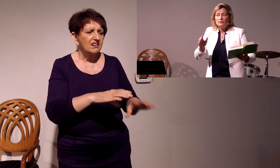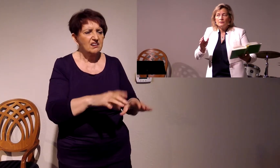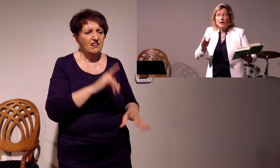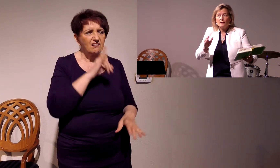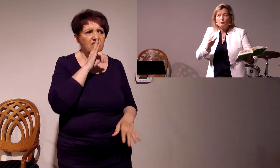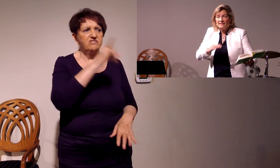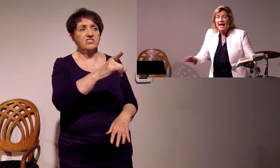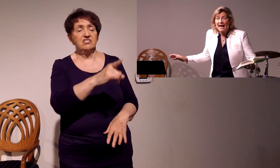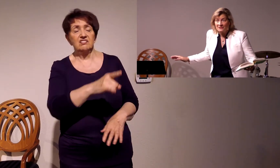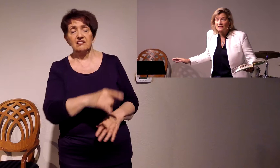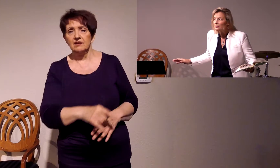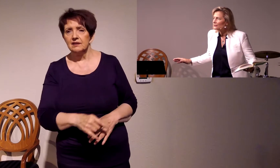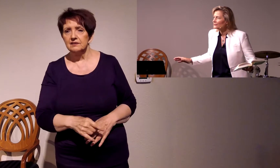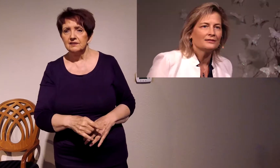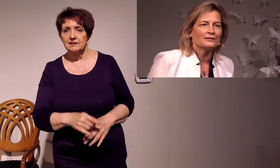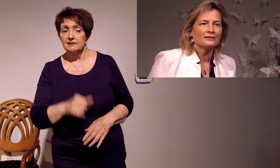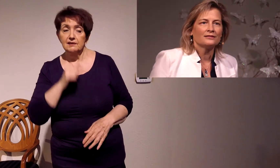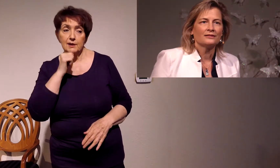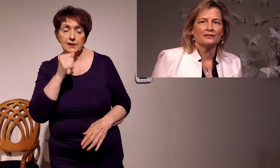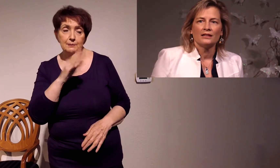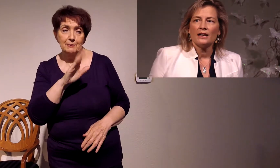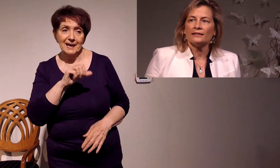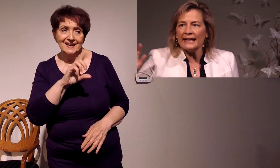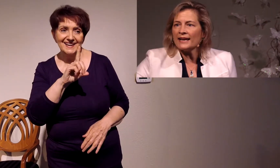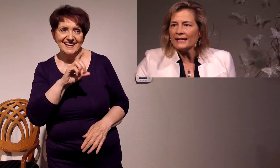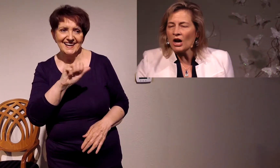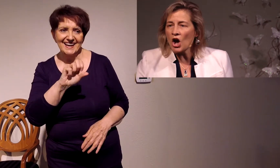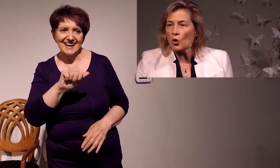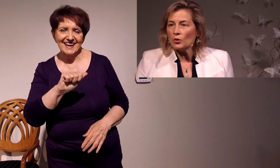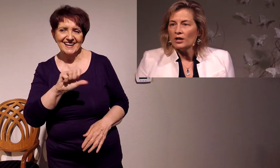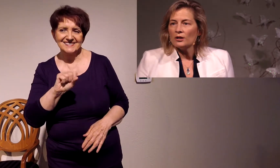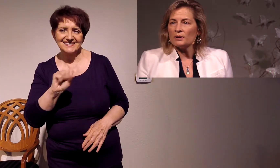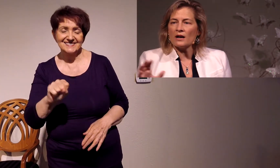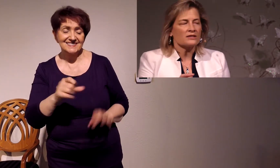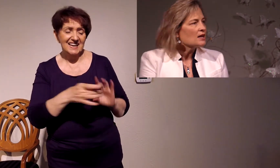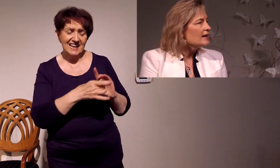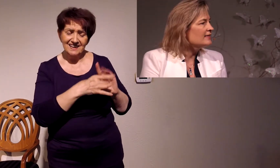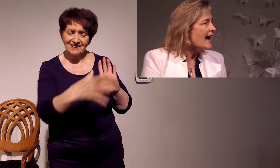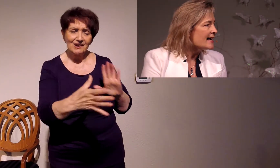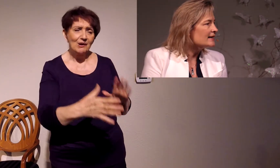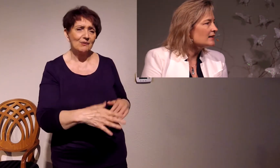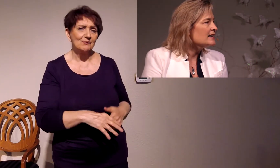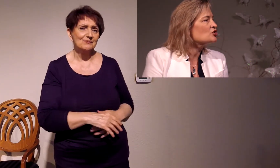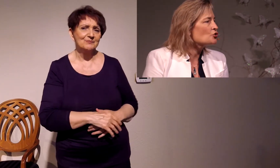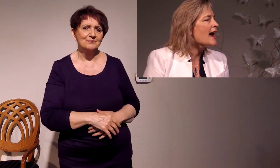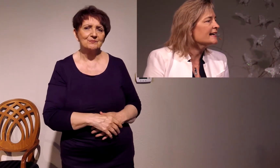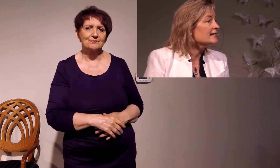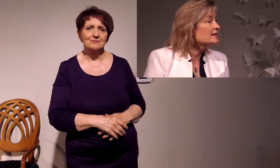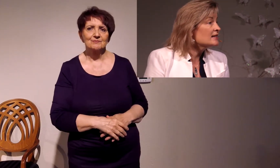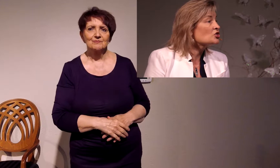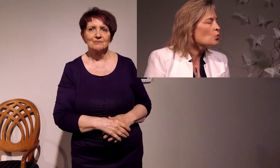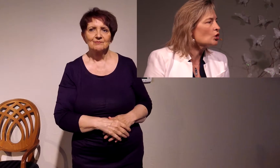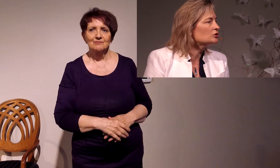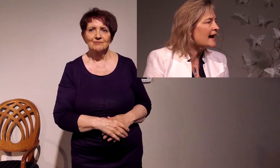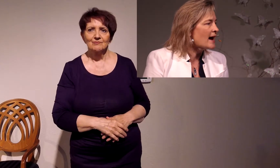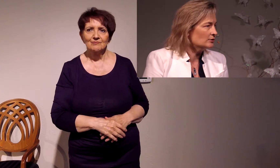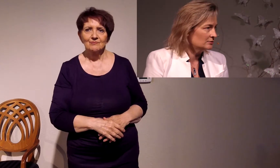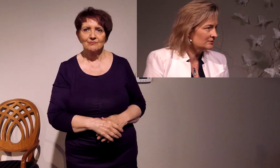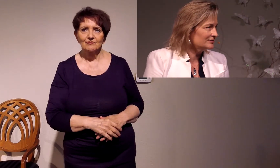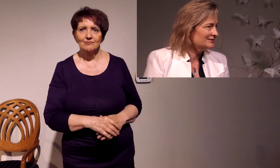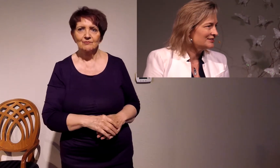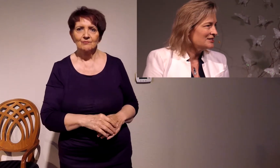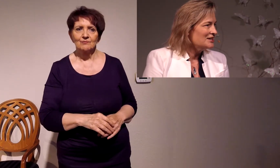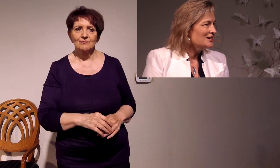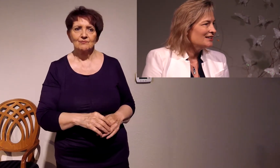not a badass. Let that go, because that is dragging this world